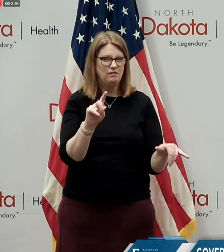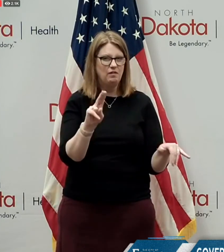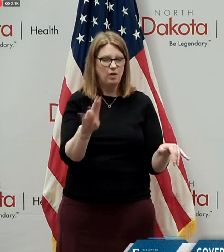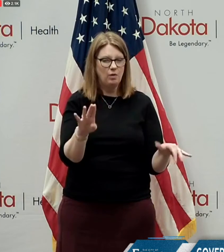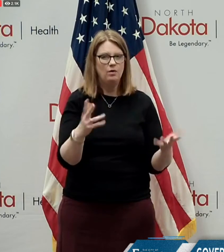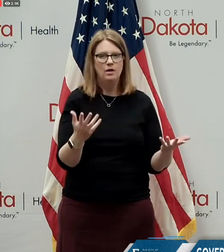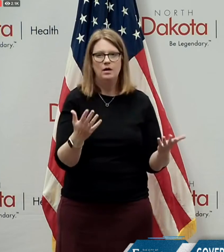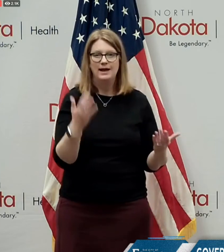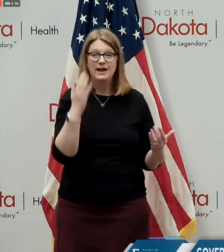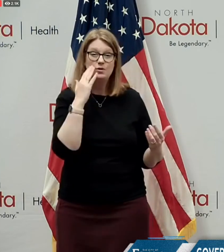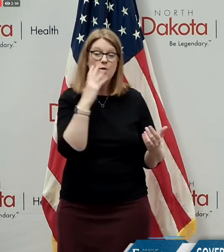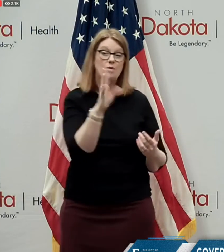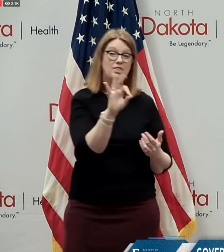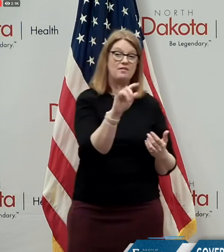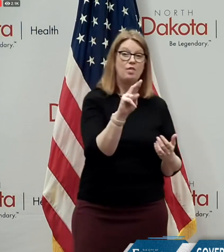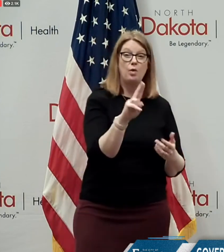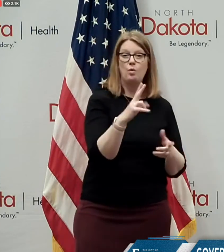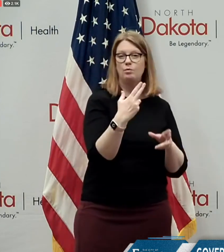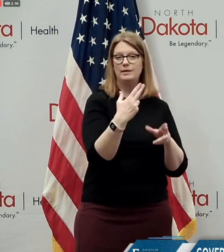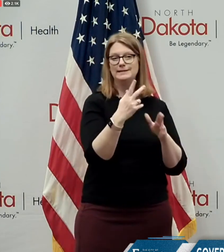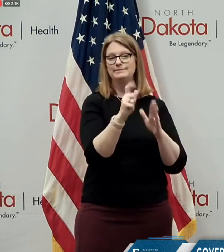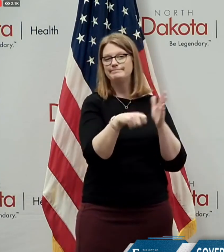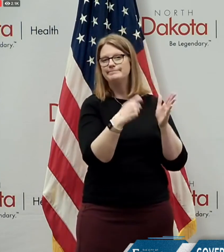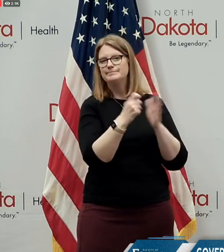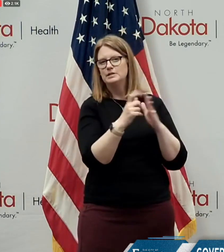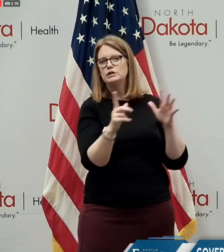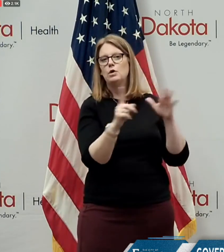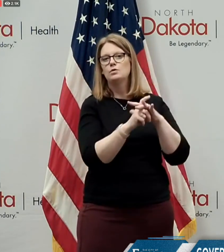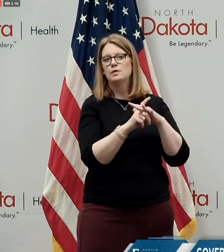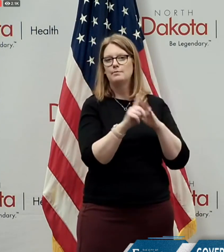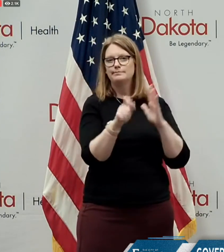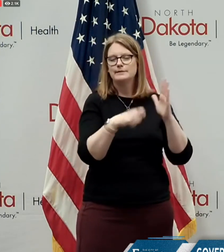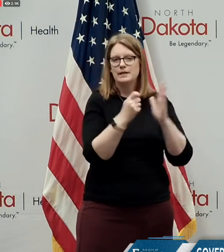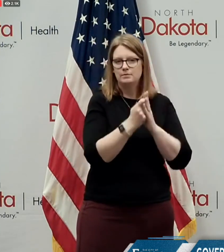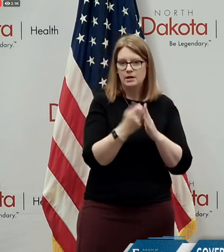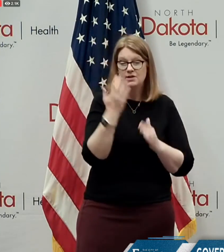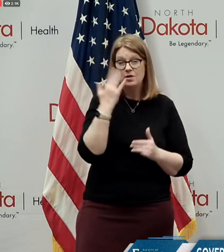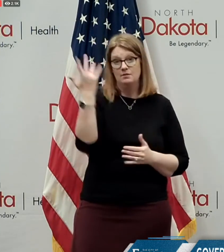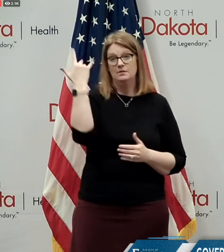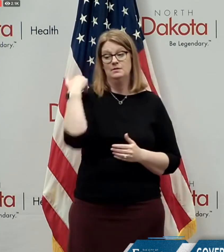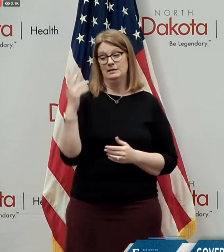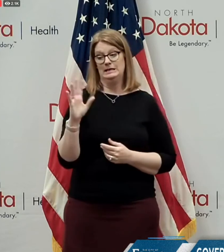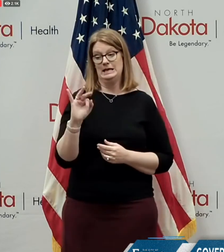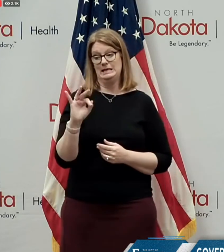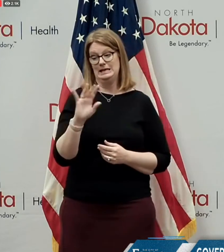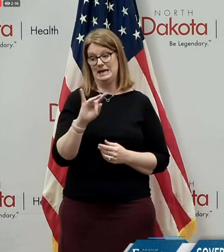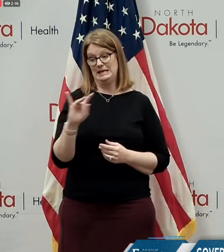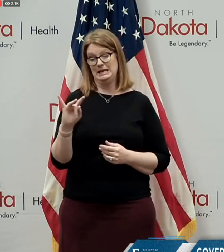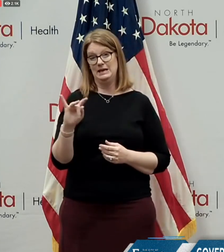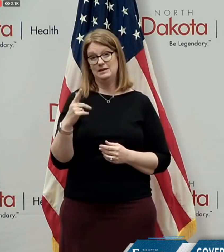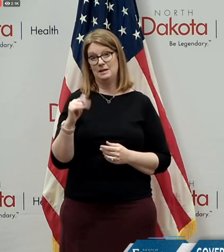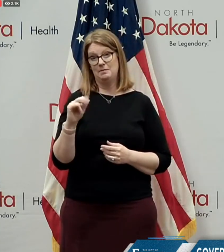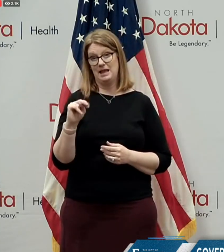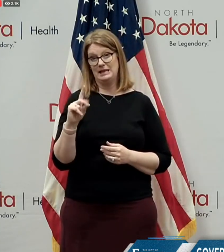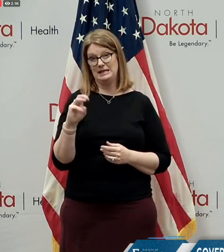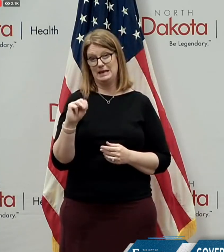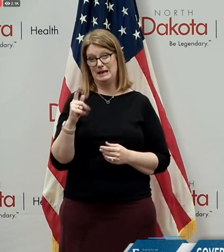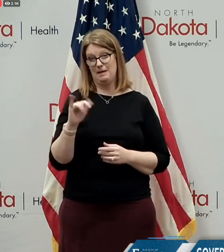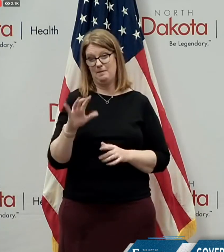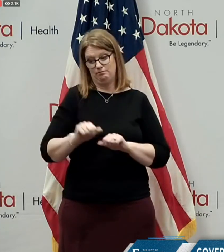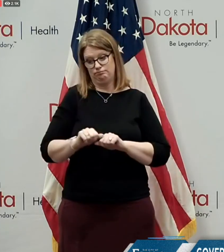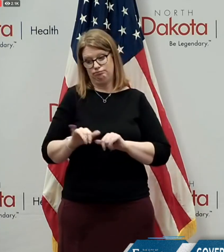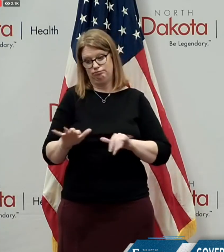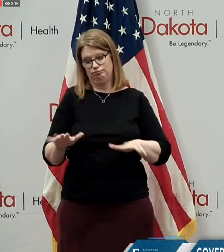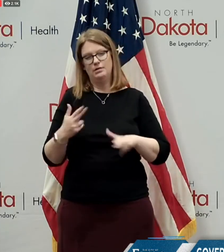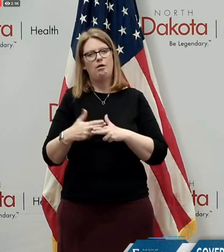that the flu is seasonal, and we do know that, like in the 1918 pandemic, as I've shared before, of what was at that time